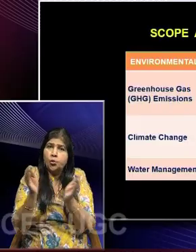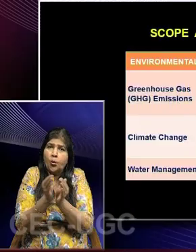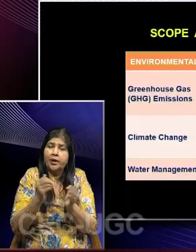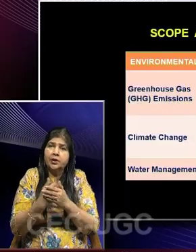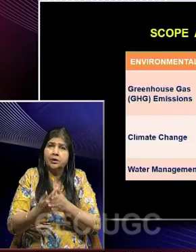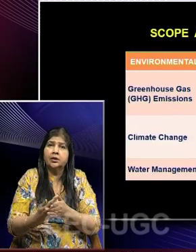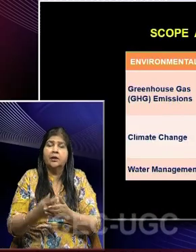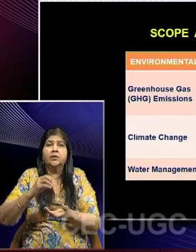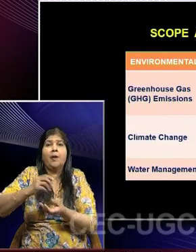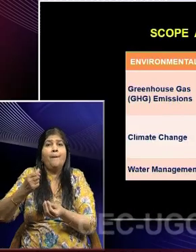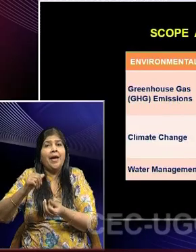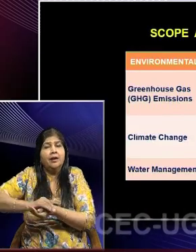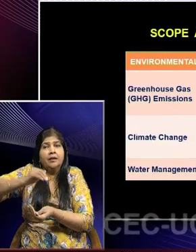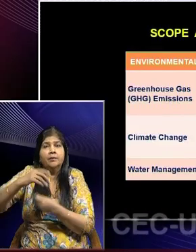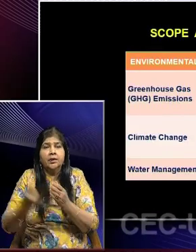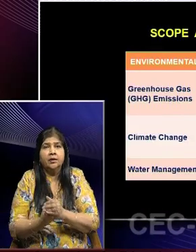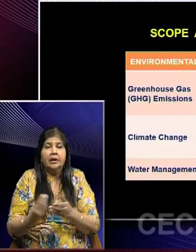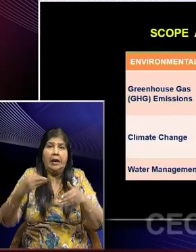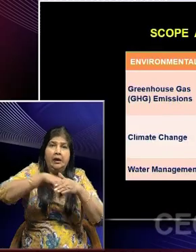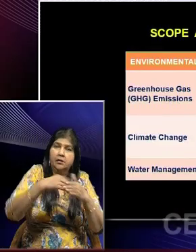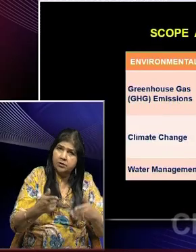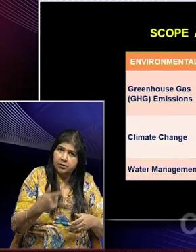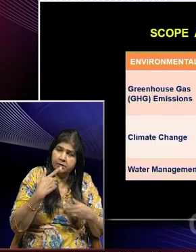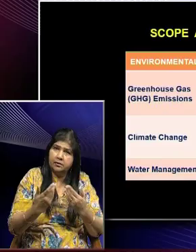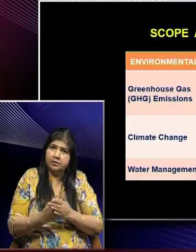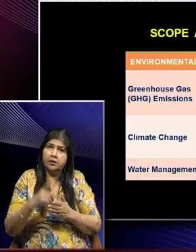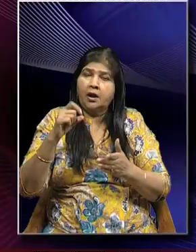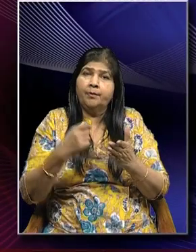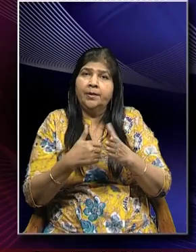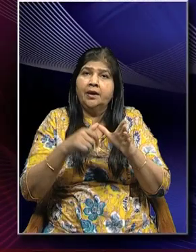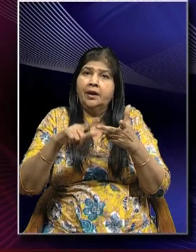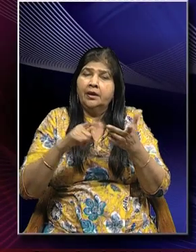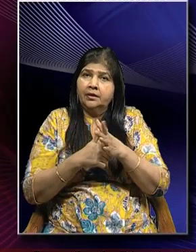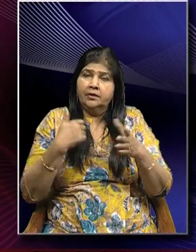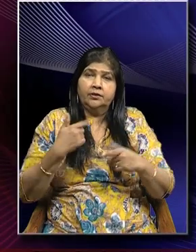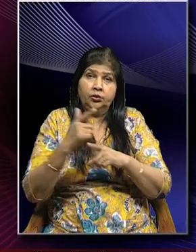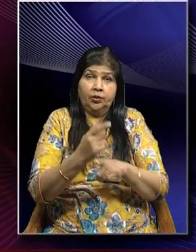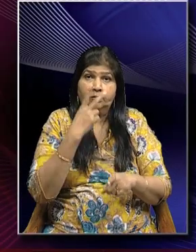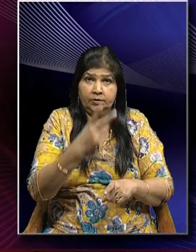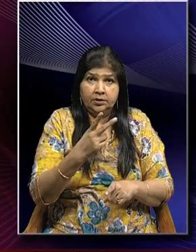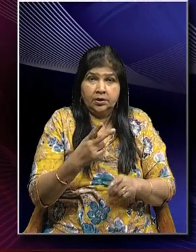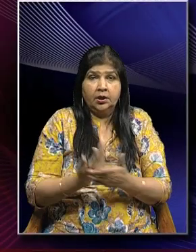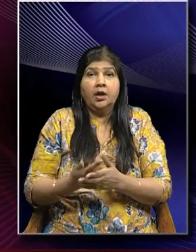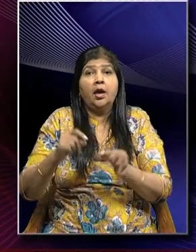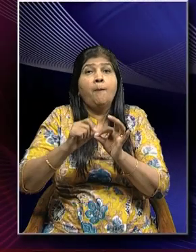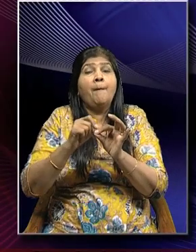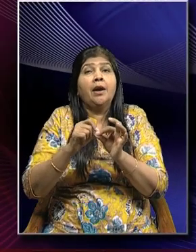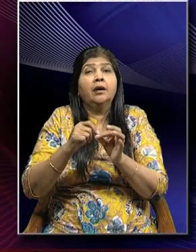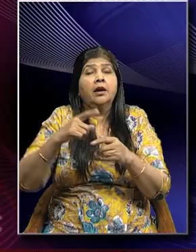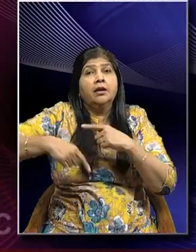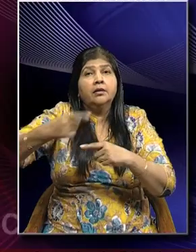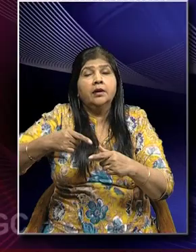banking company, then of course in addition to this Companies Act 2013, you have to take care of Banking Regulation